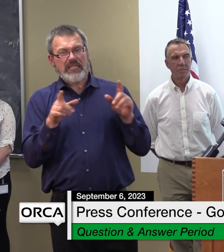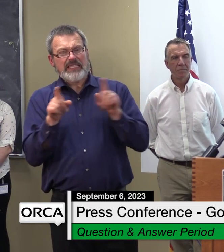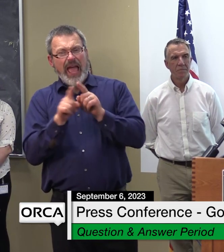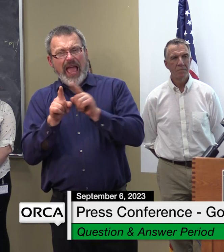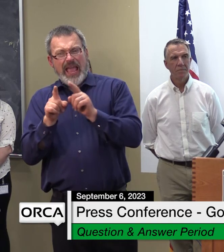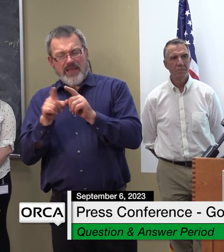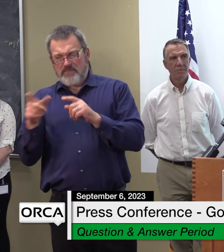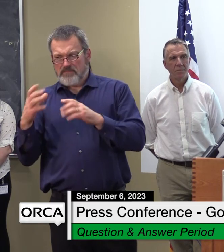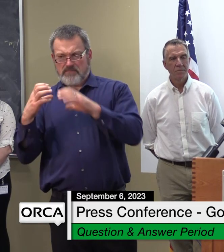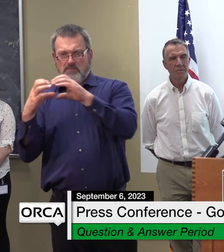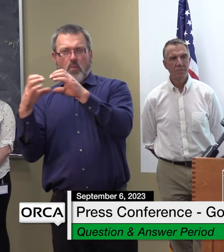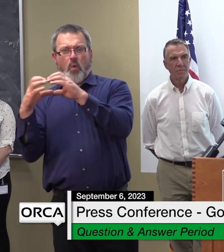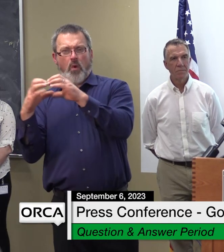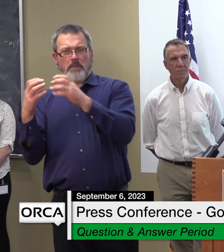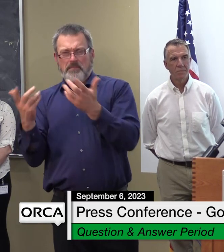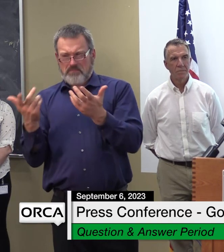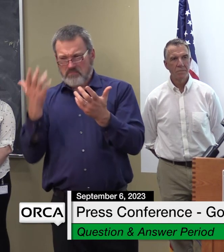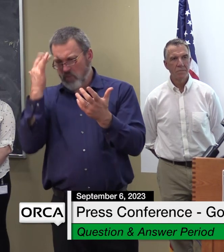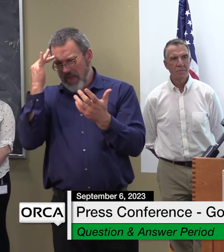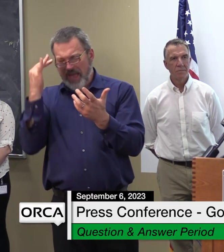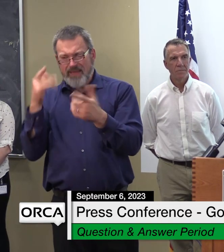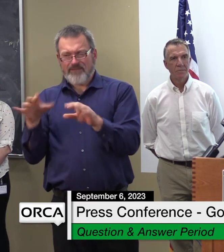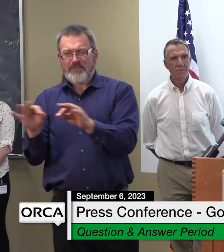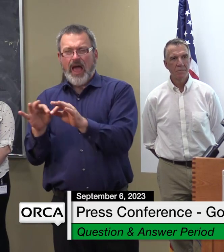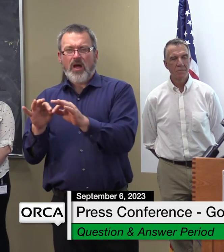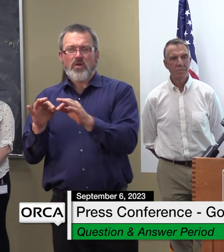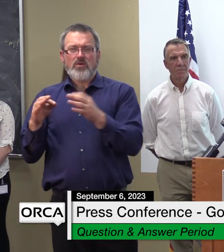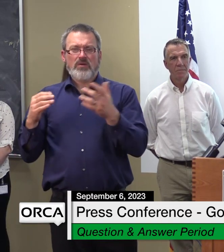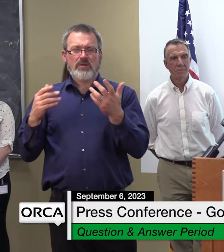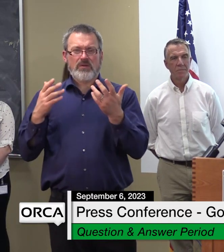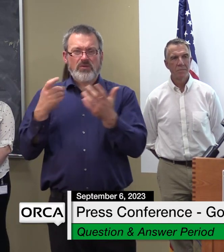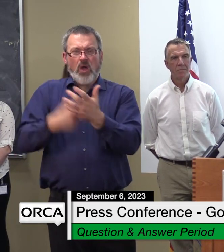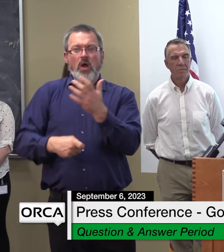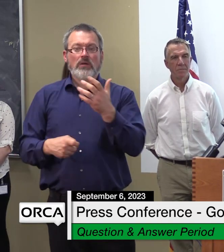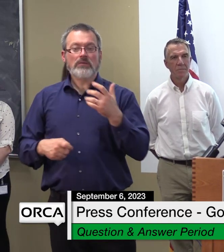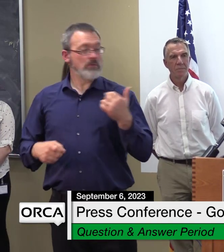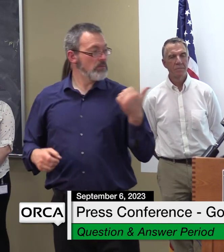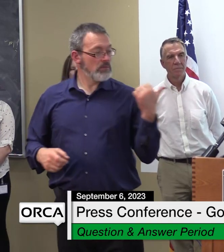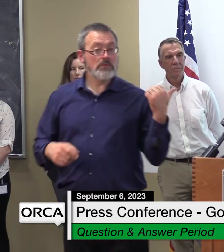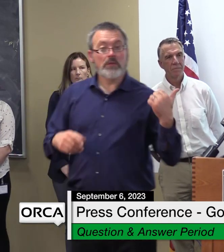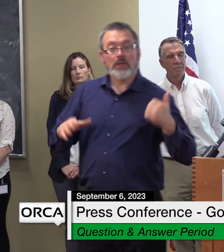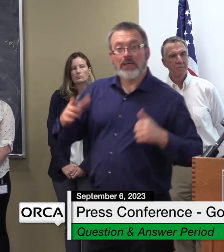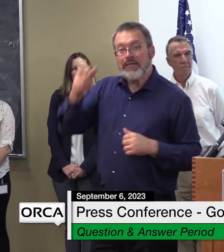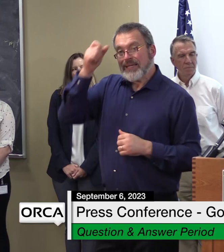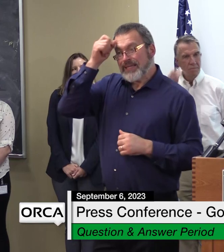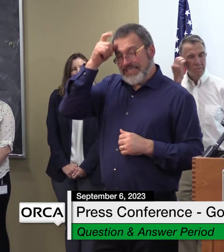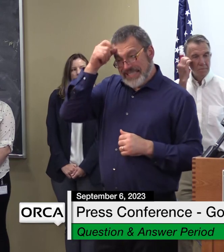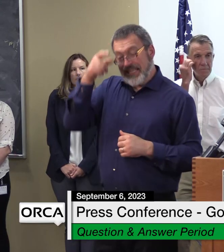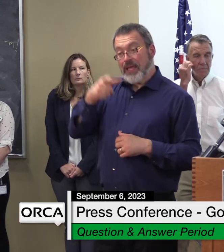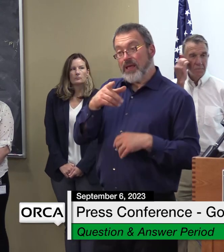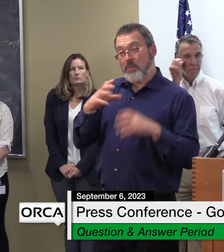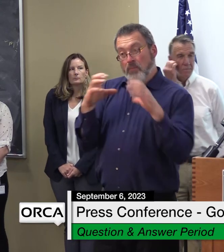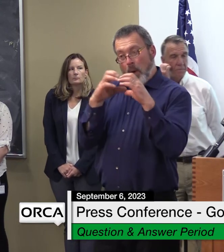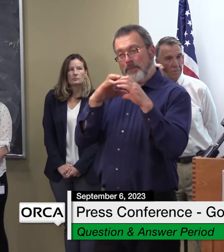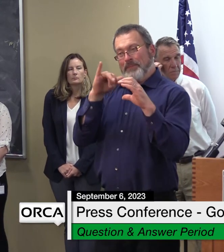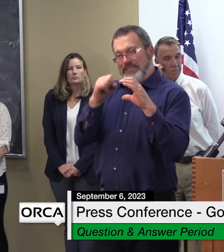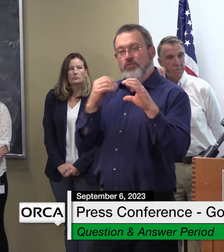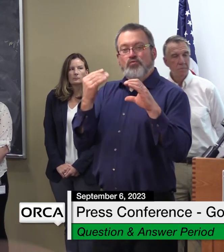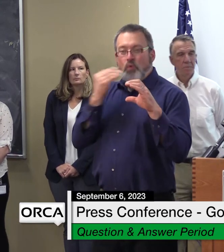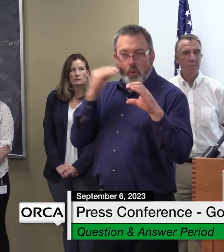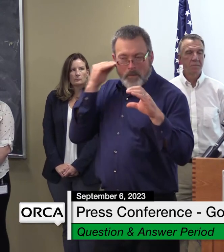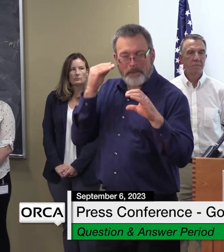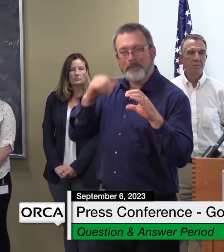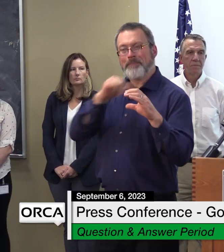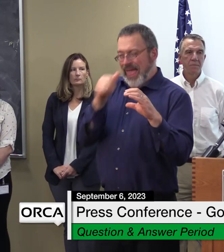So, of course, a mobile home is a home. And so when we take a look at the damages to a